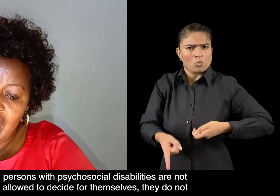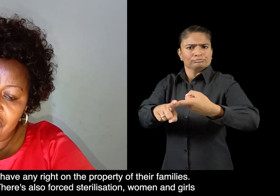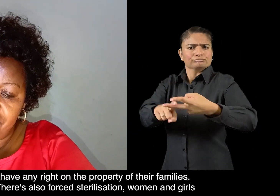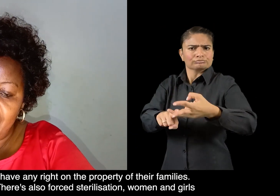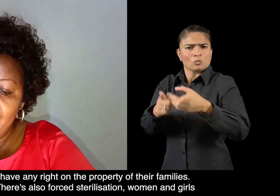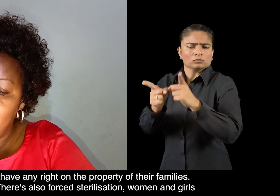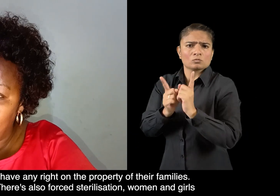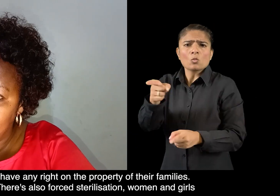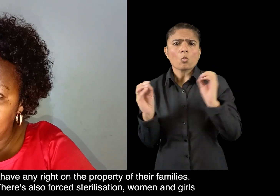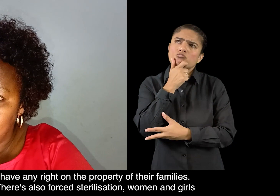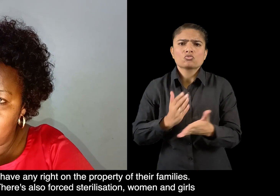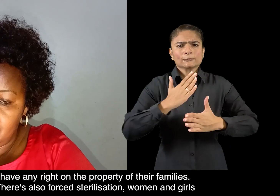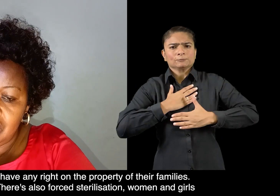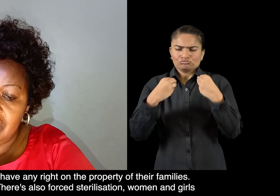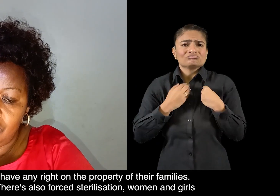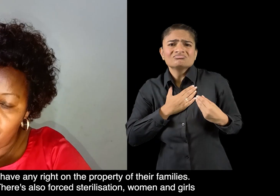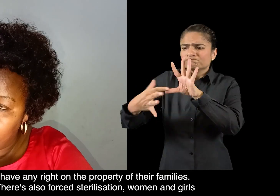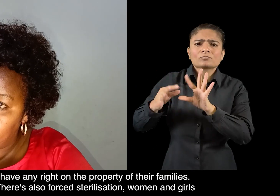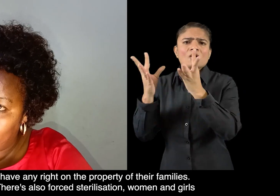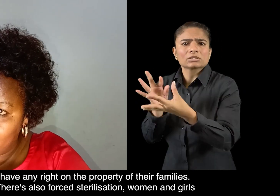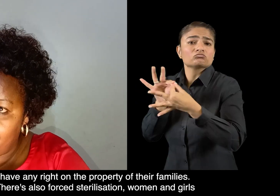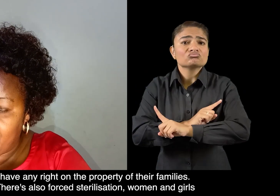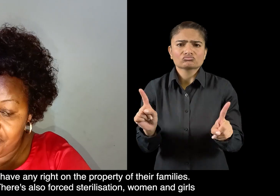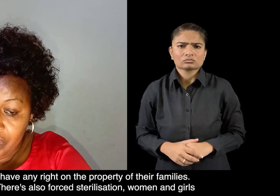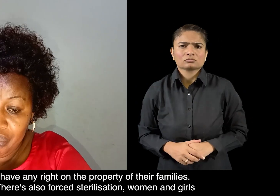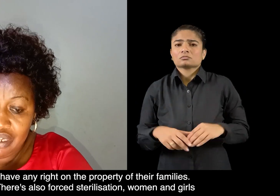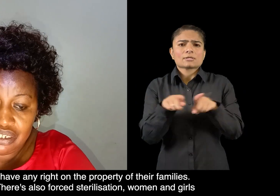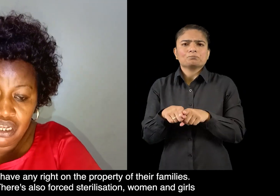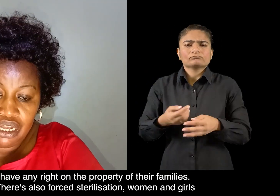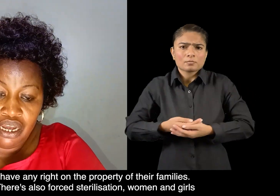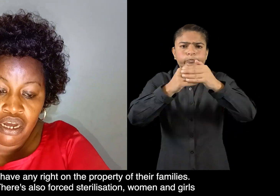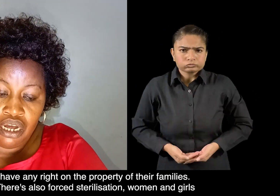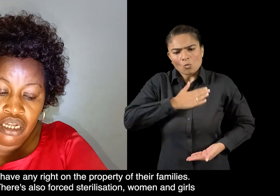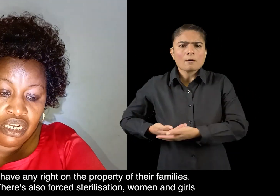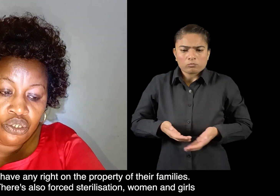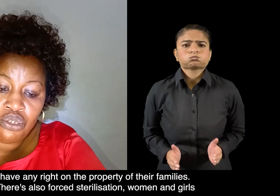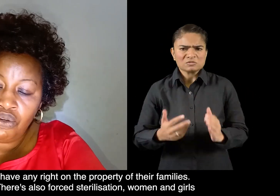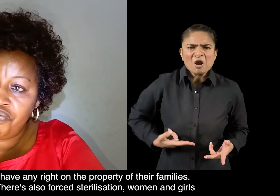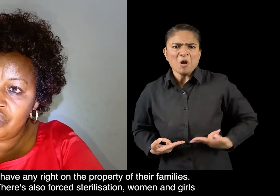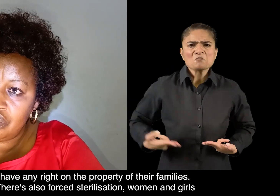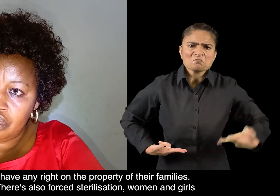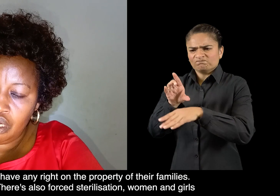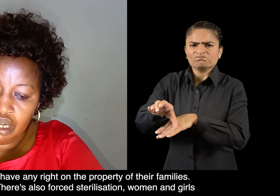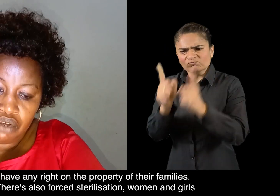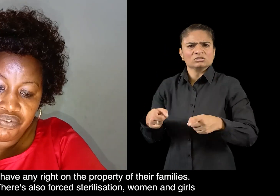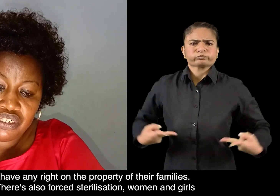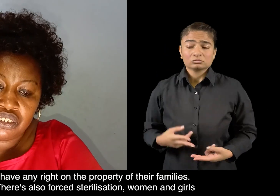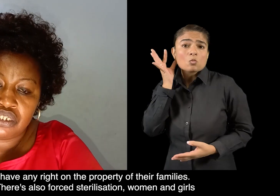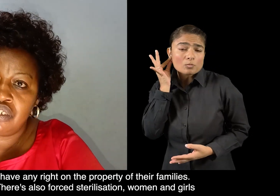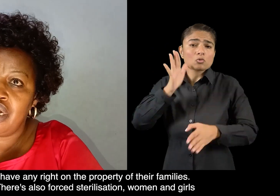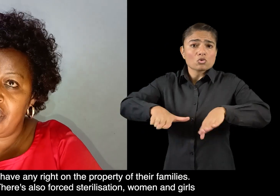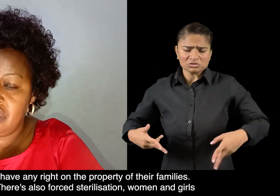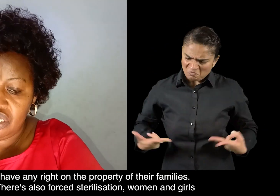not have any right on the property of their families. There is also